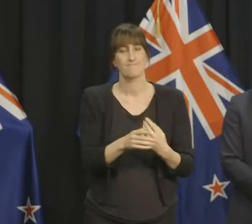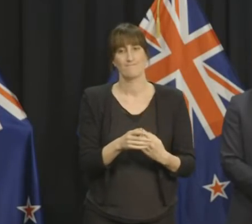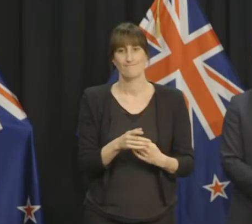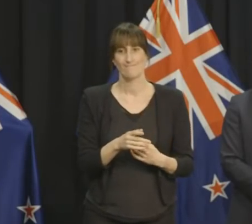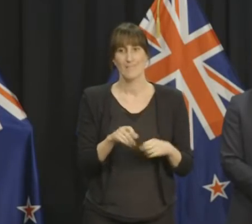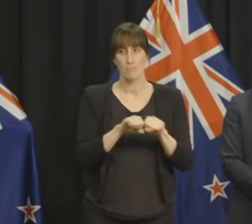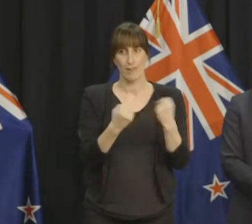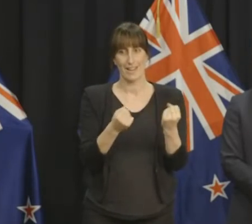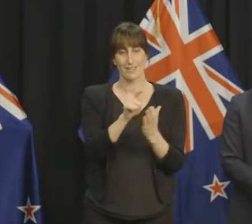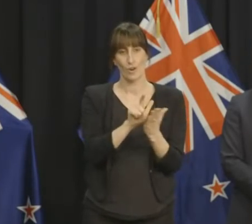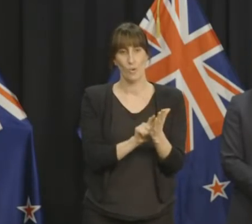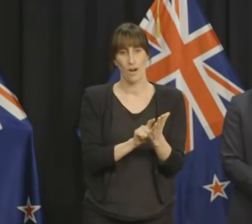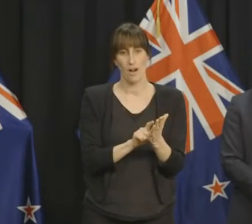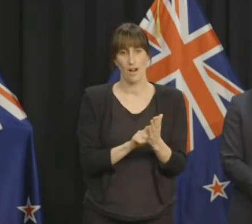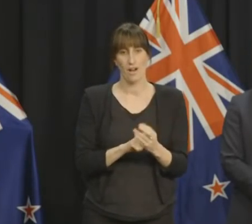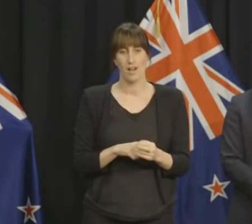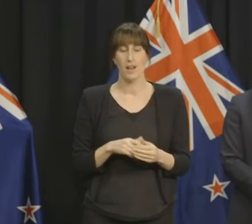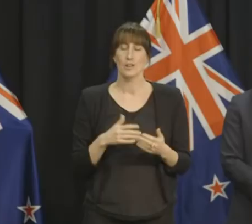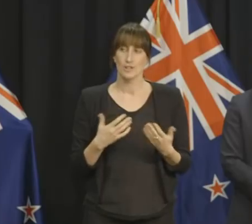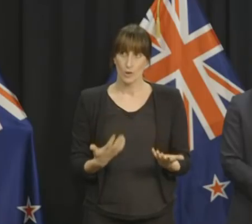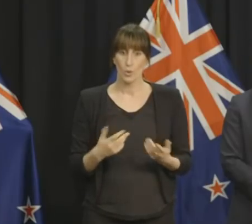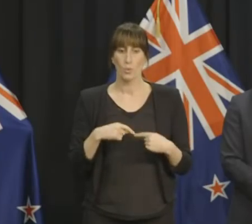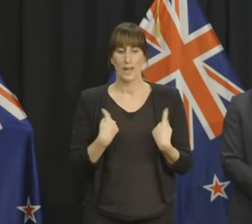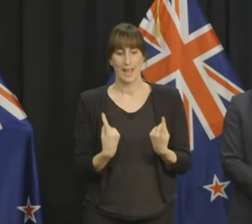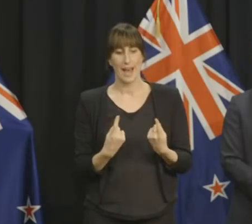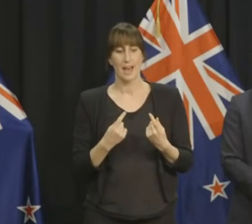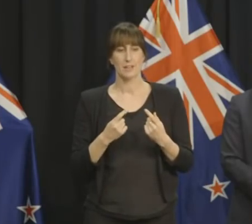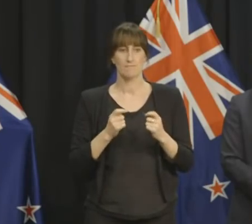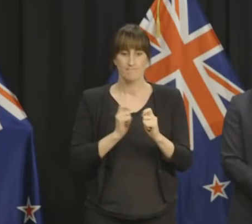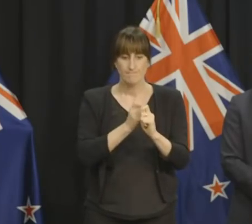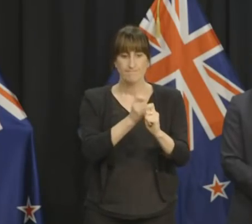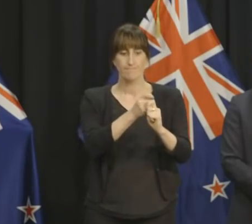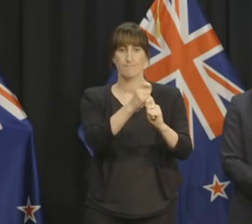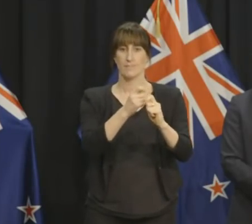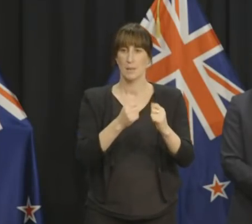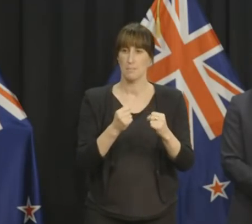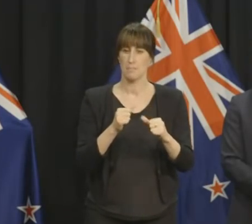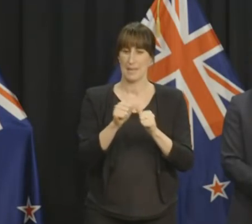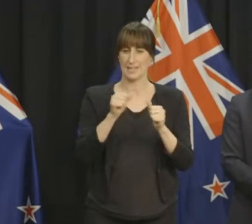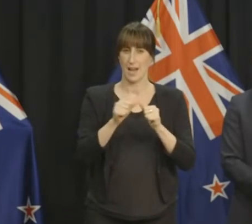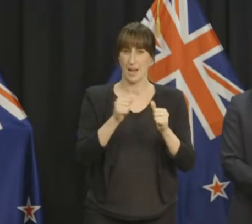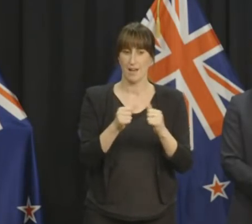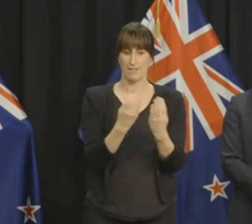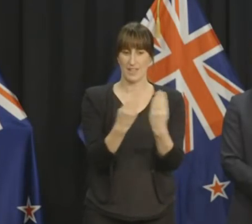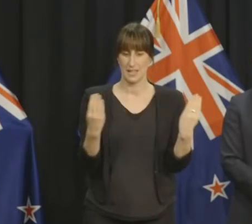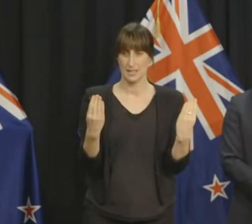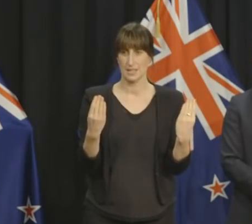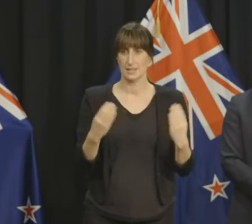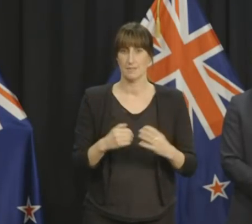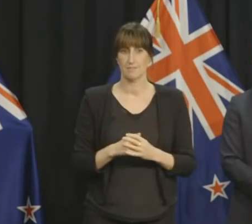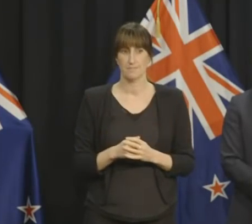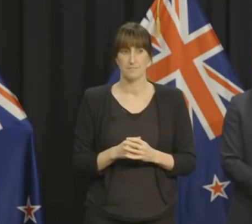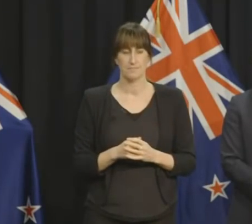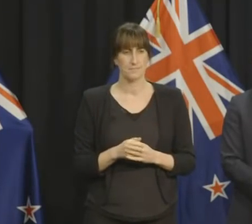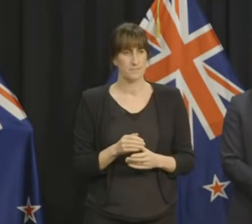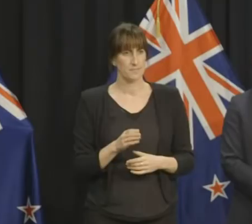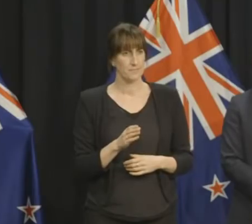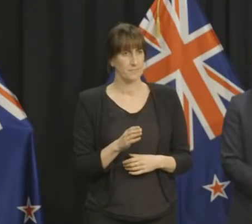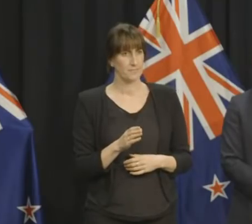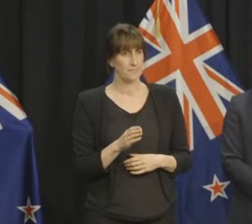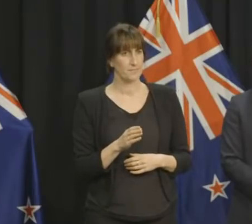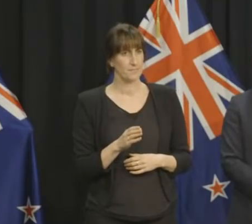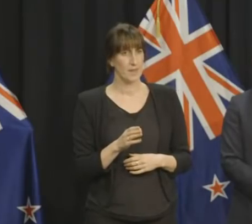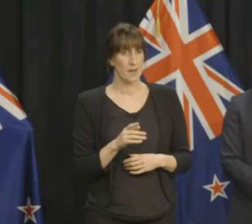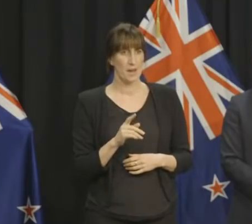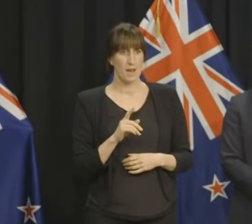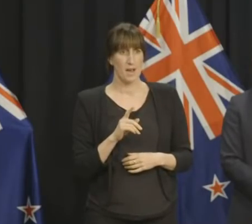physical barrier and ability to maintain the safety of those outside, we're replacing those fences. Should you have replaced fences